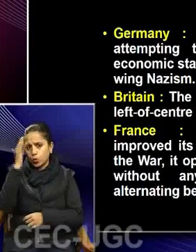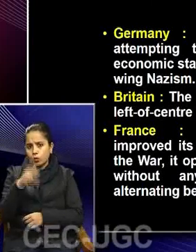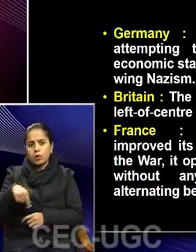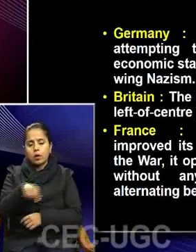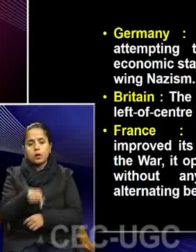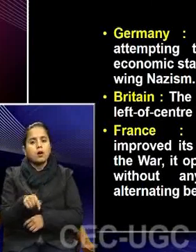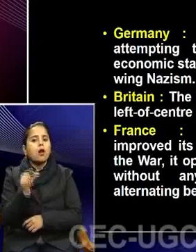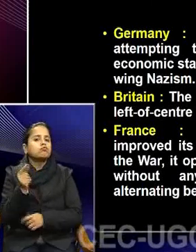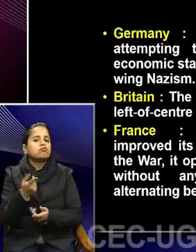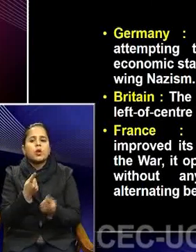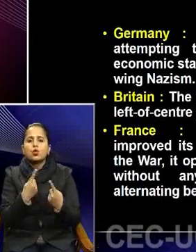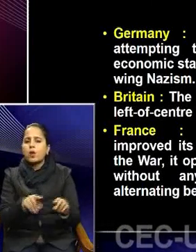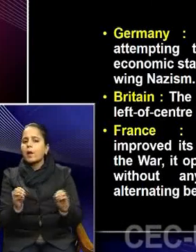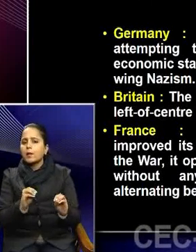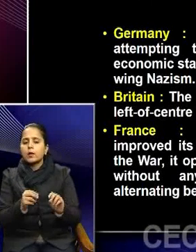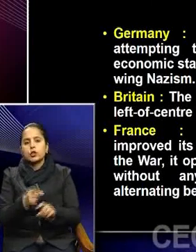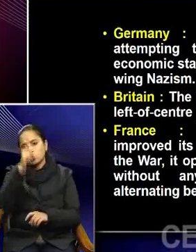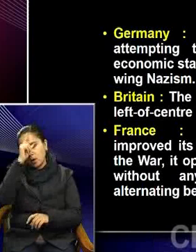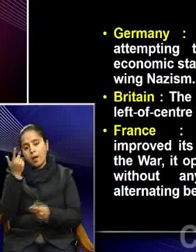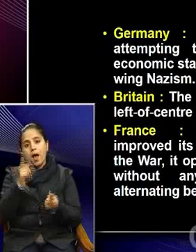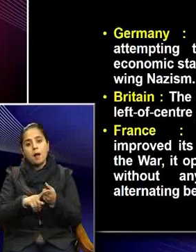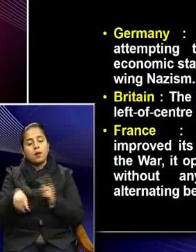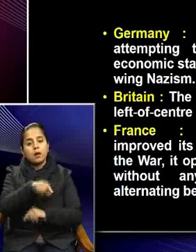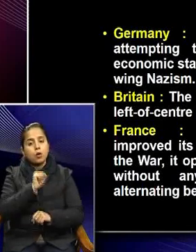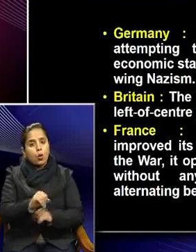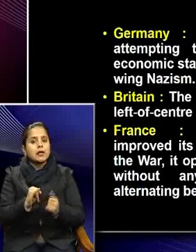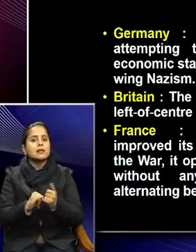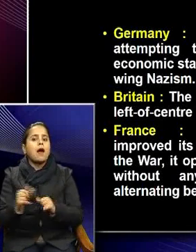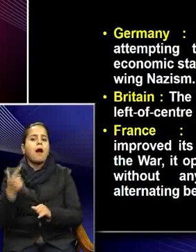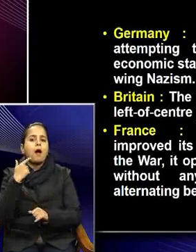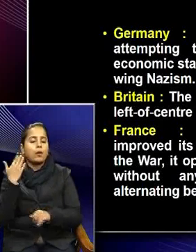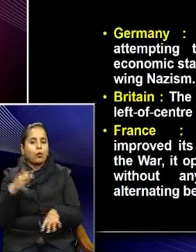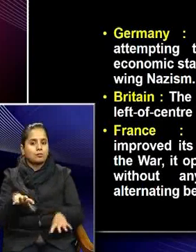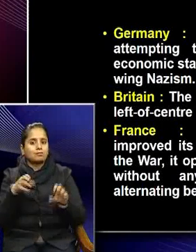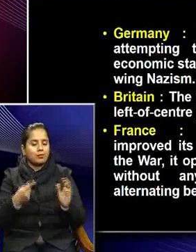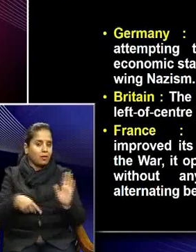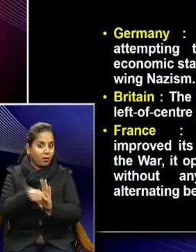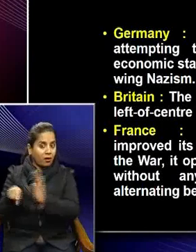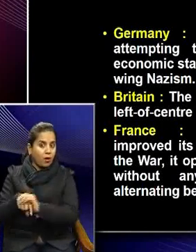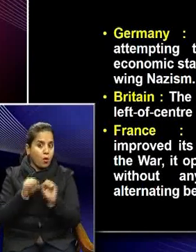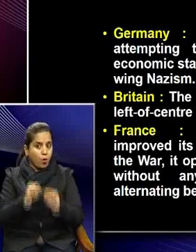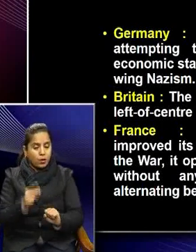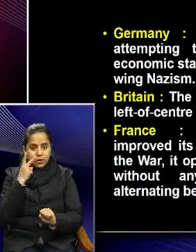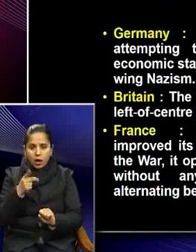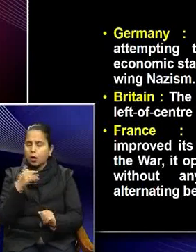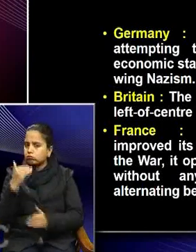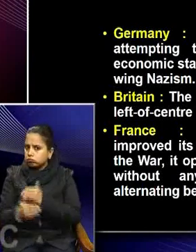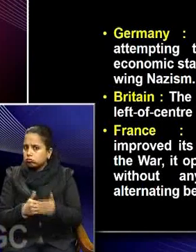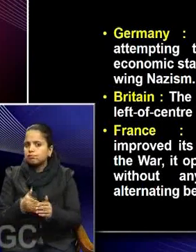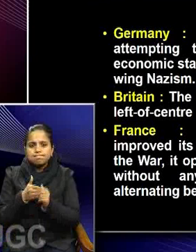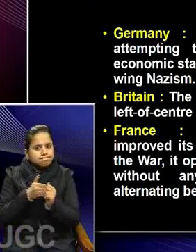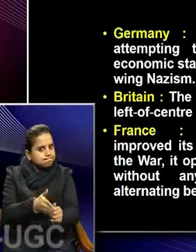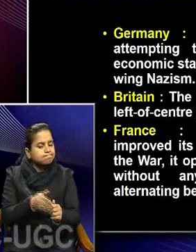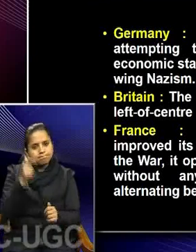unfair treatment given to Germany in the Treaty of Versailles, and that is leading to